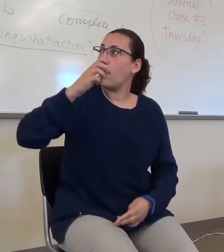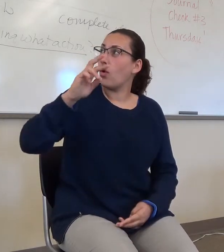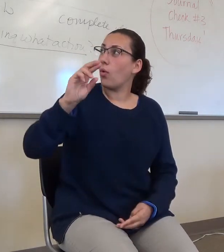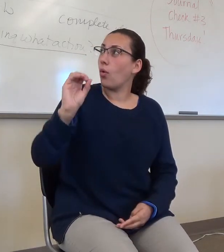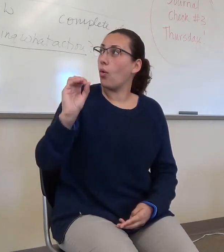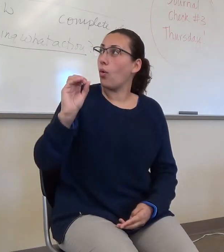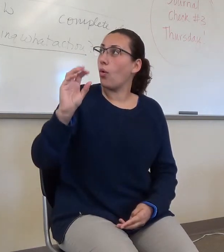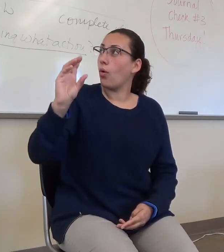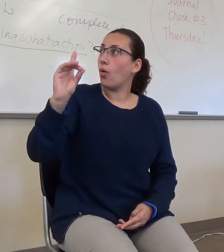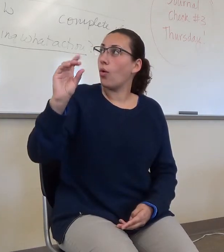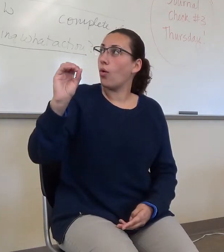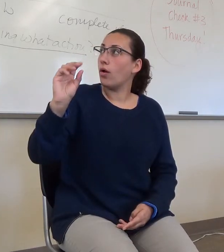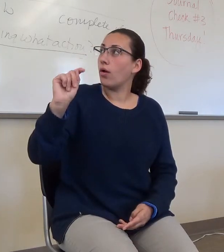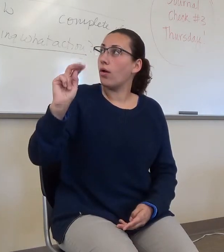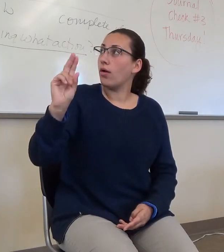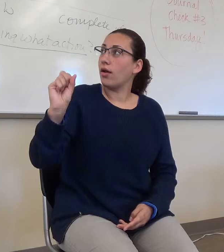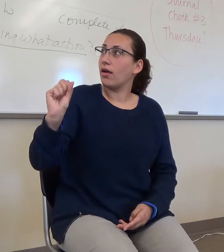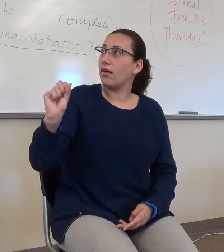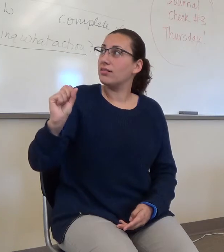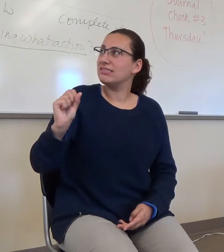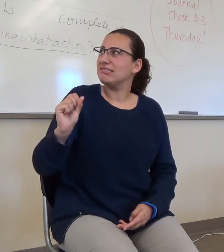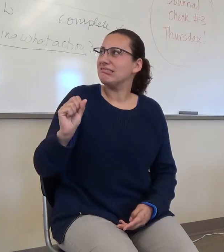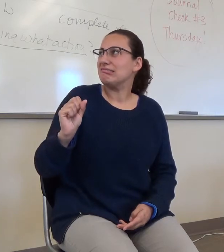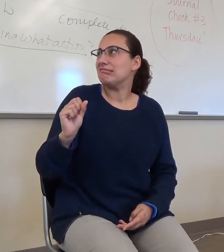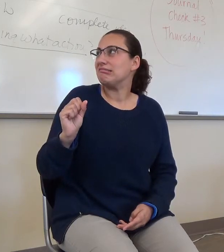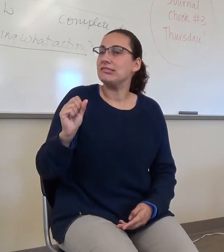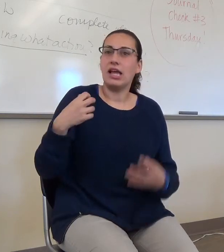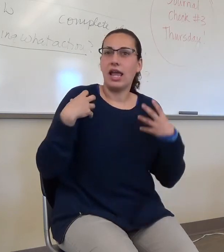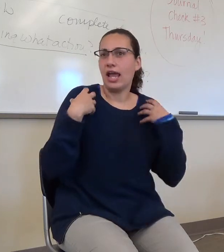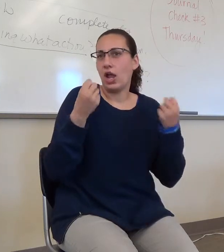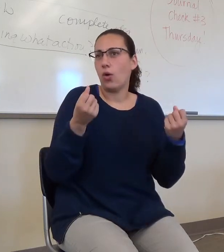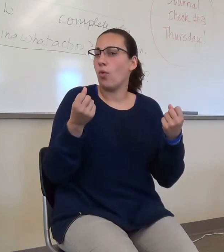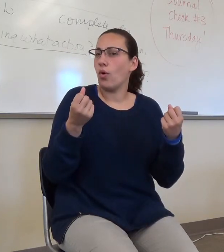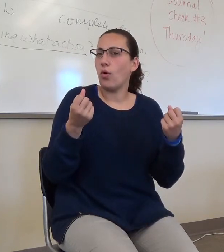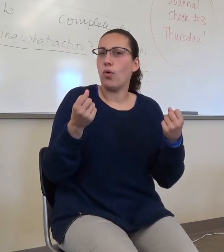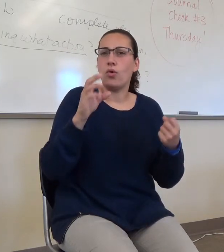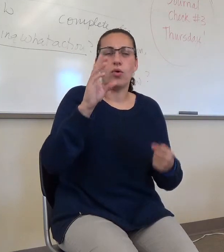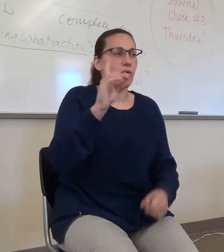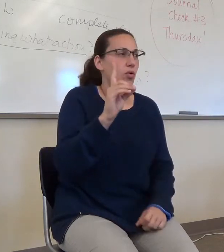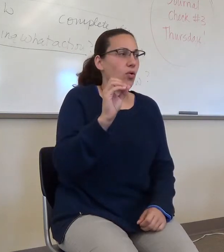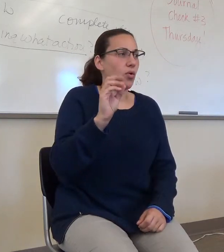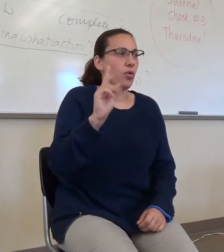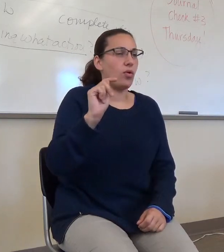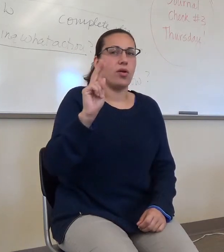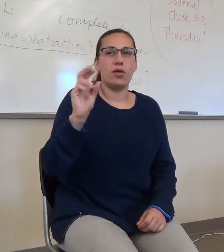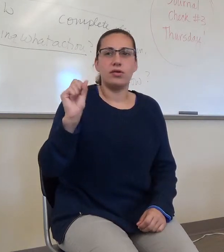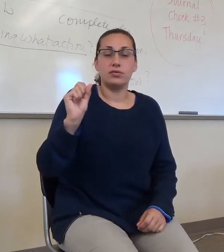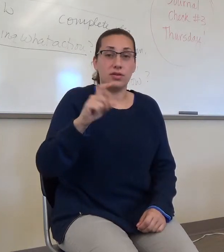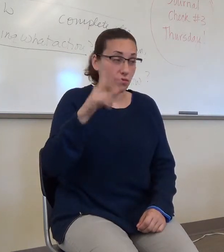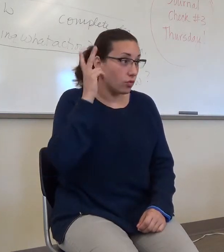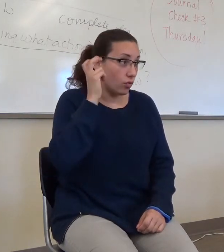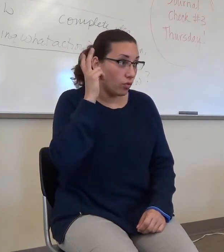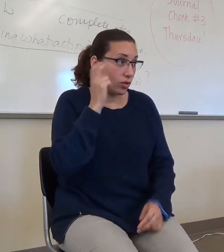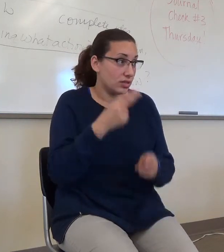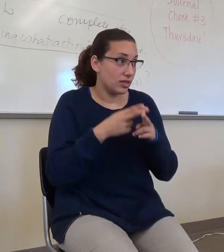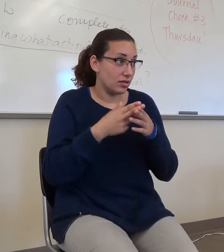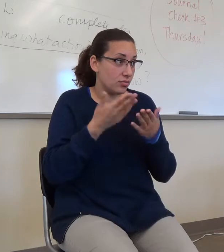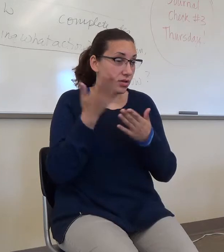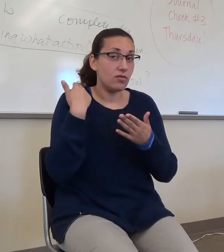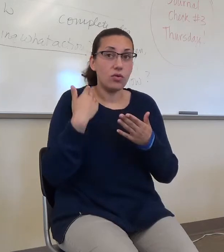it can't really sound it out. Herodotus. Has anyone ever heard that pronounced? It's